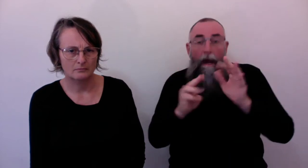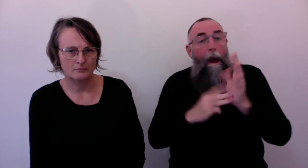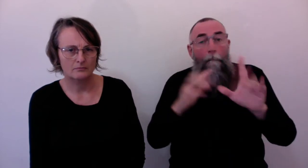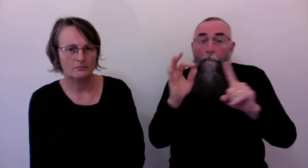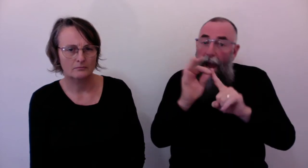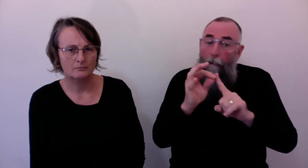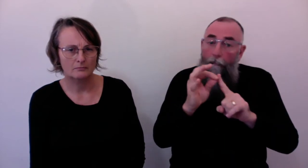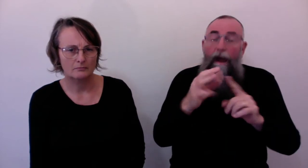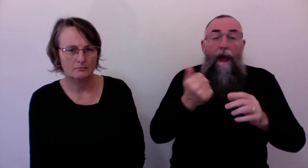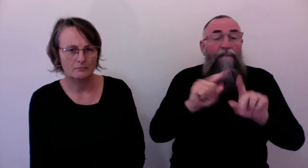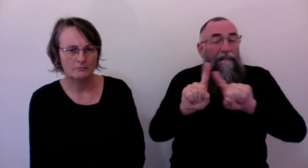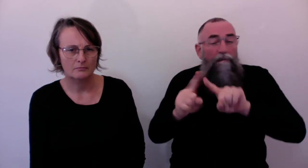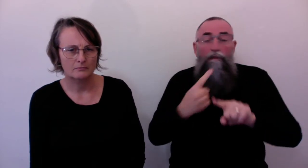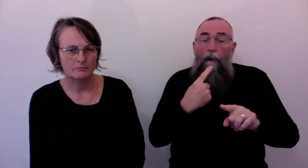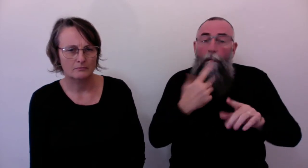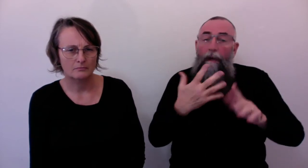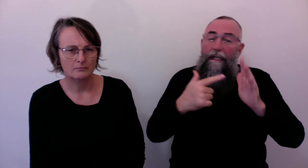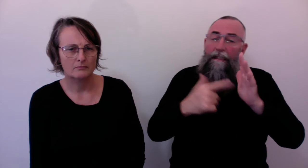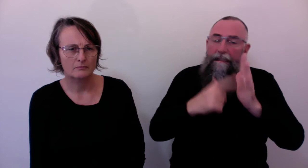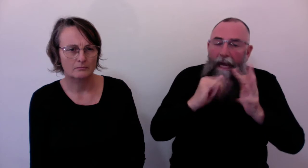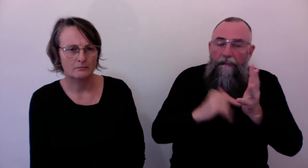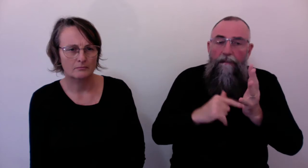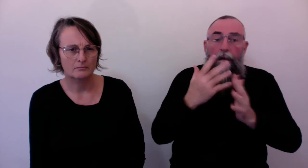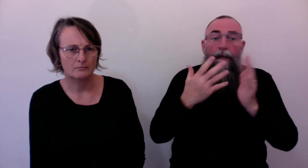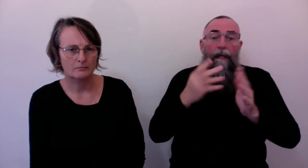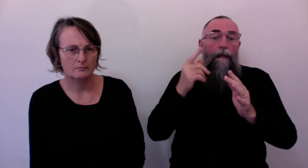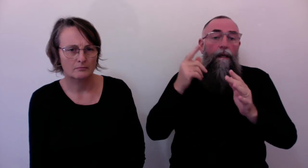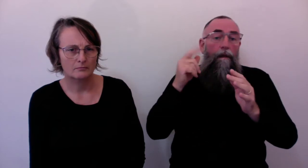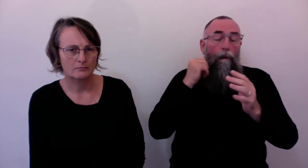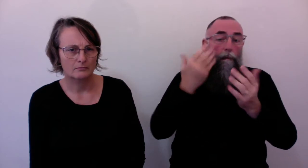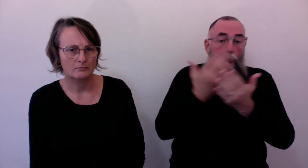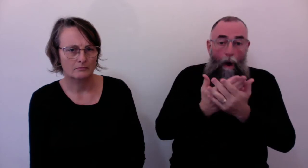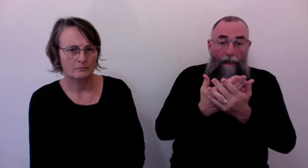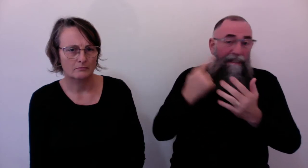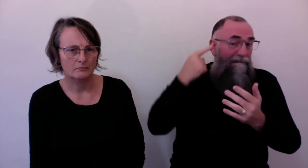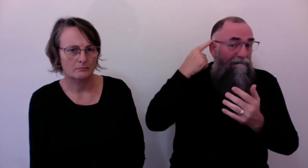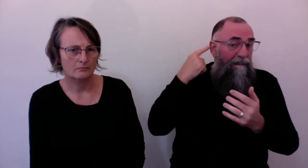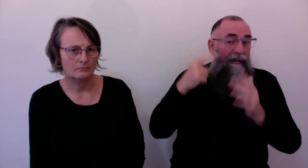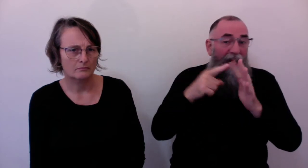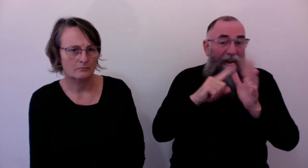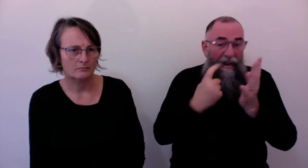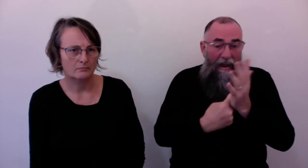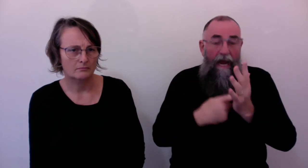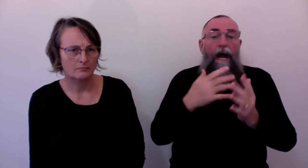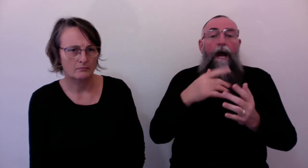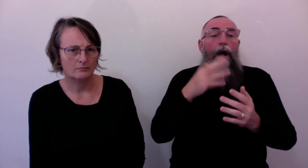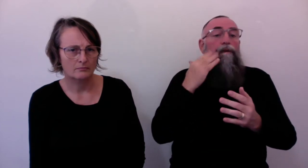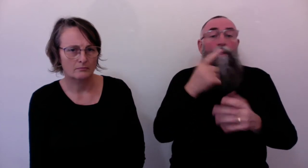different types of tests, and then so it goes on your ear, and for example, when you both talk to me, it goes